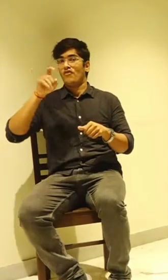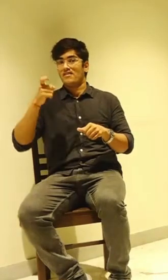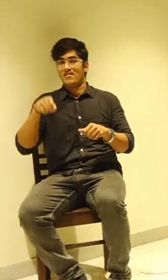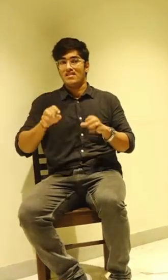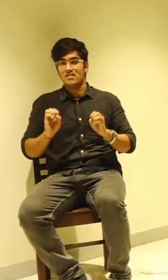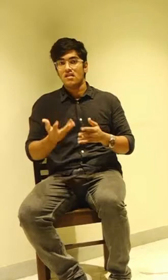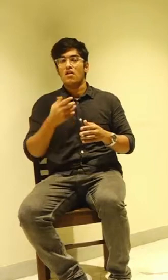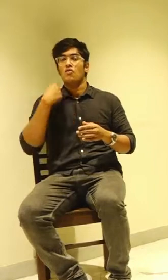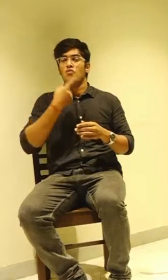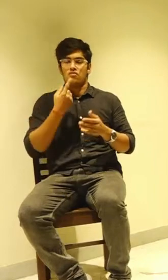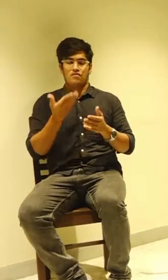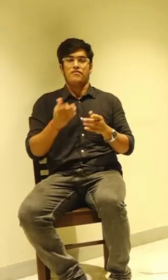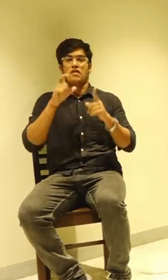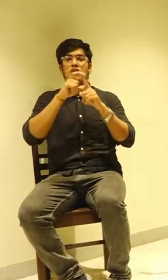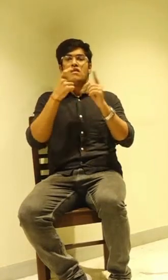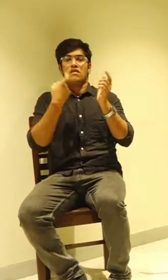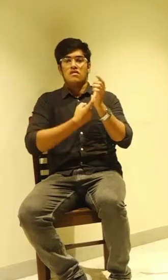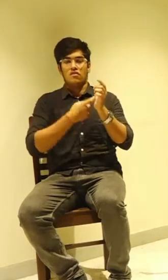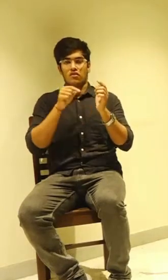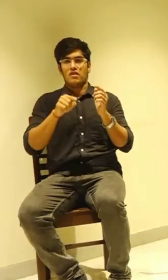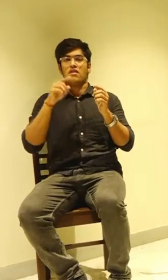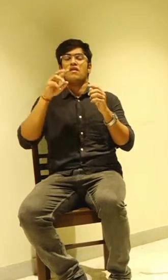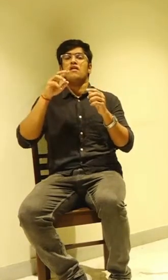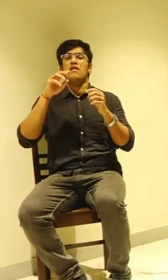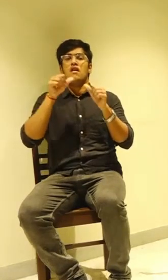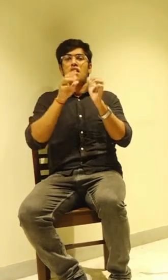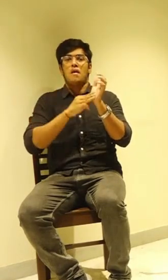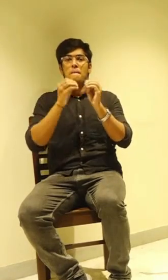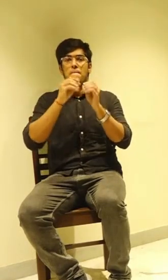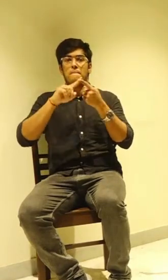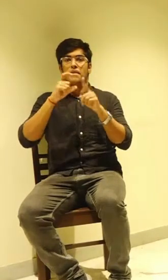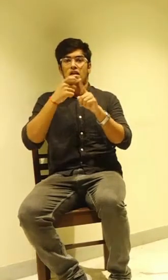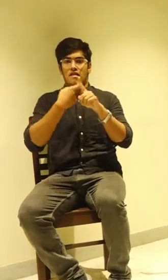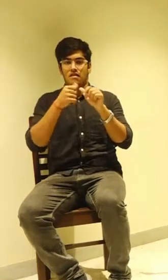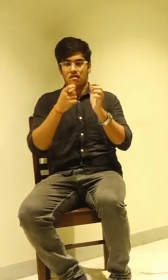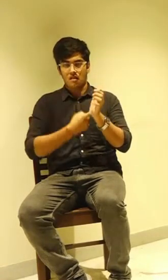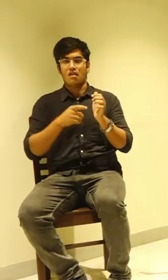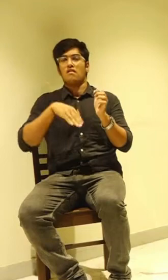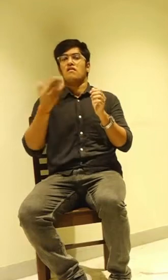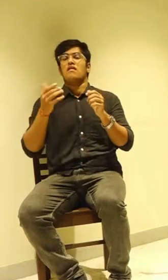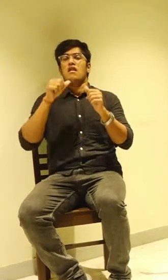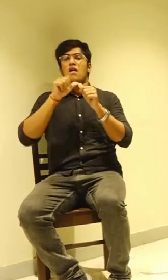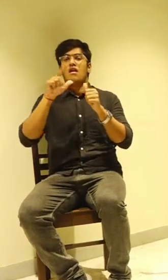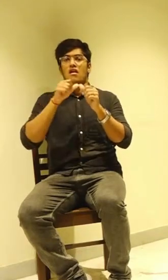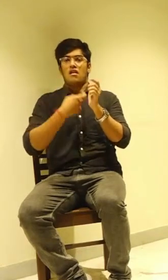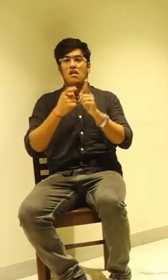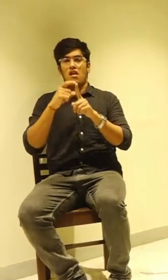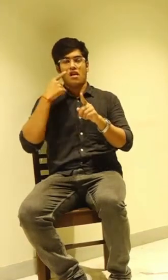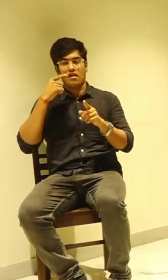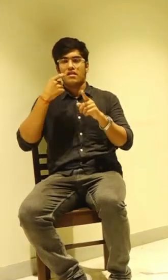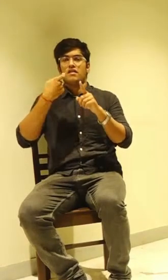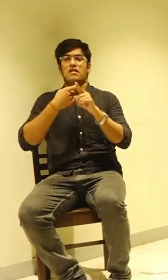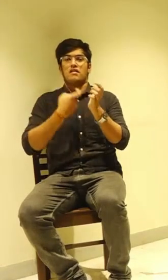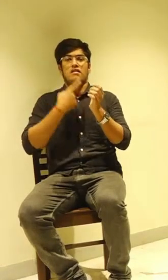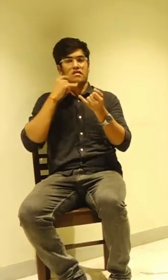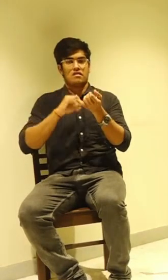Dr. Ambedkar, Aladi Krishna Swamy Iyer, and K.M. Munshi. Now, in August of 1947,